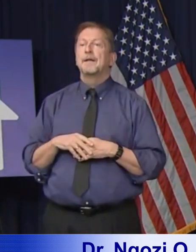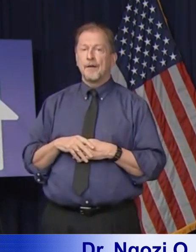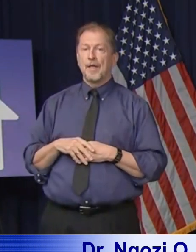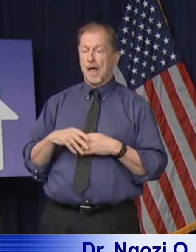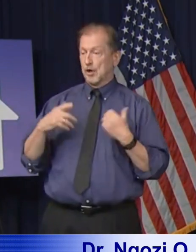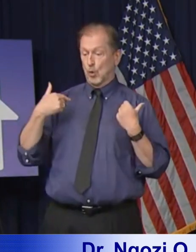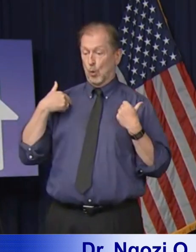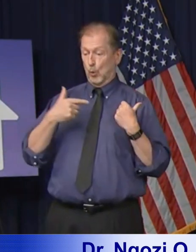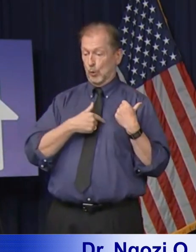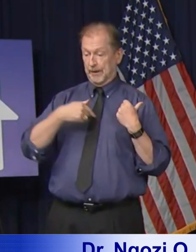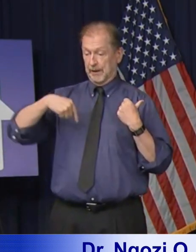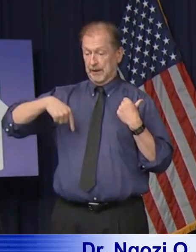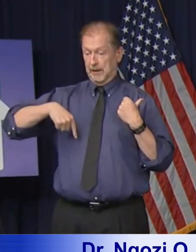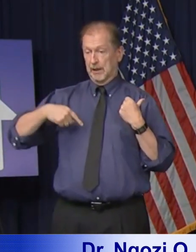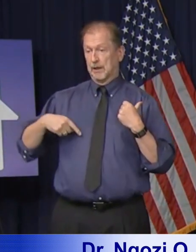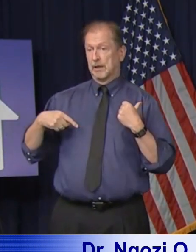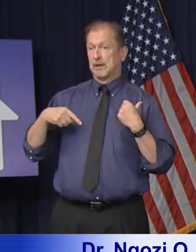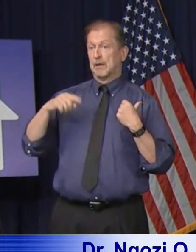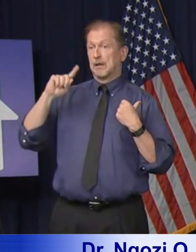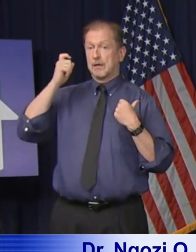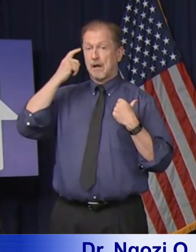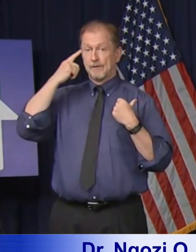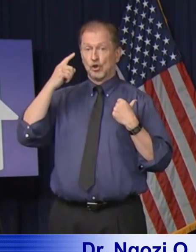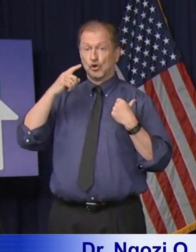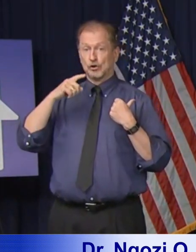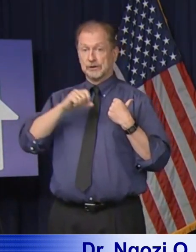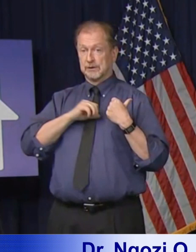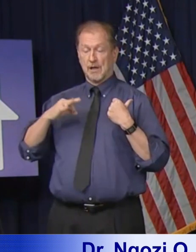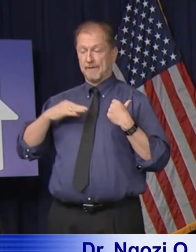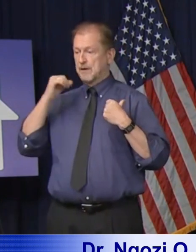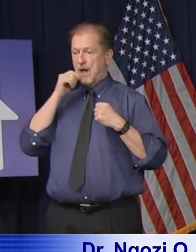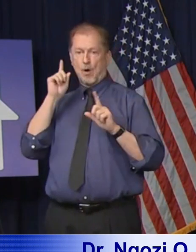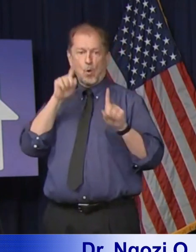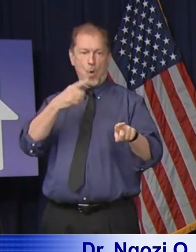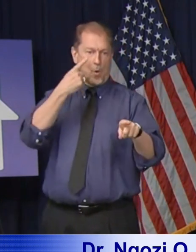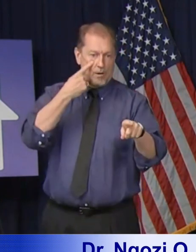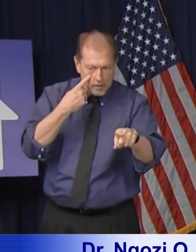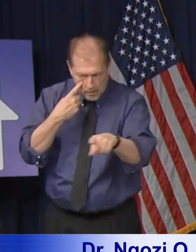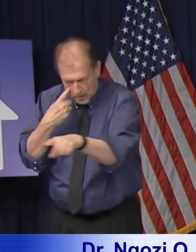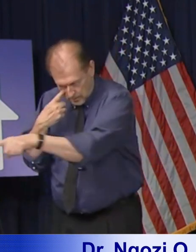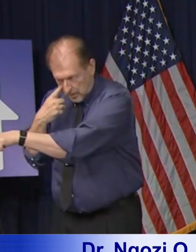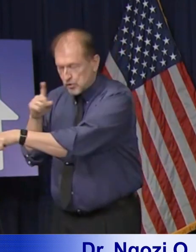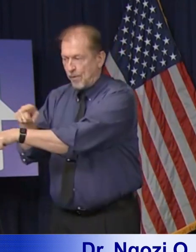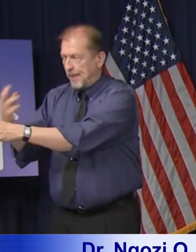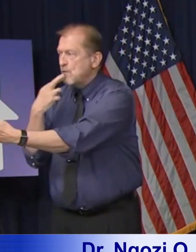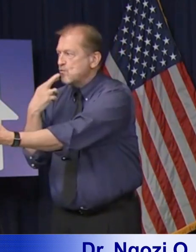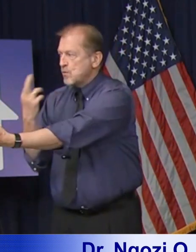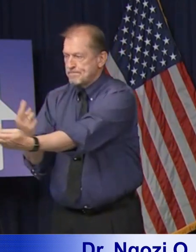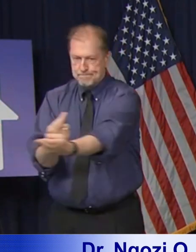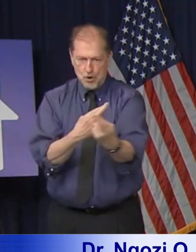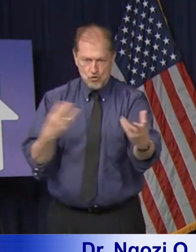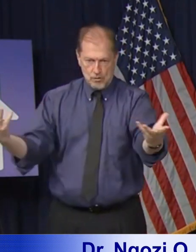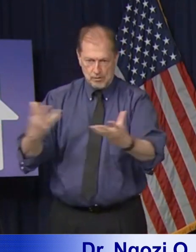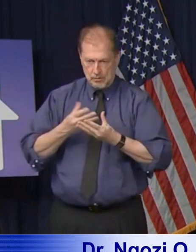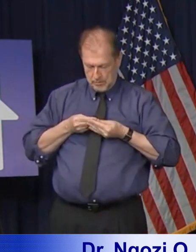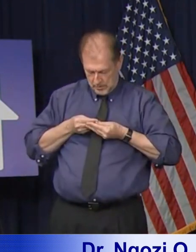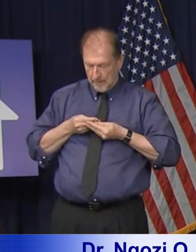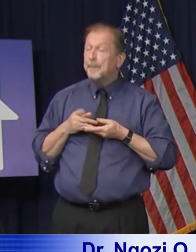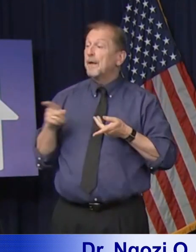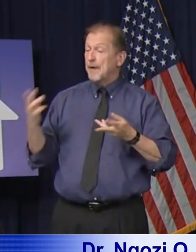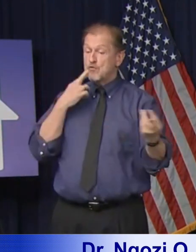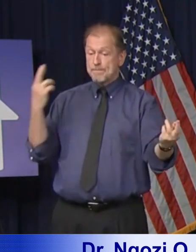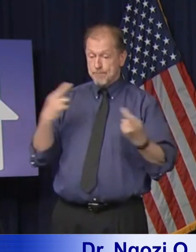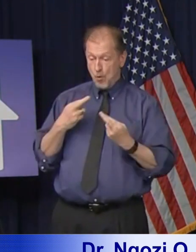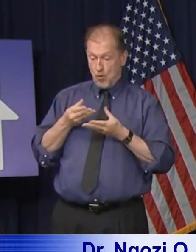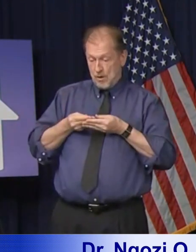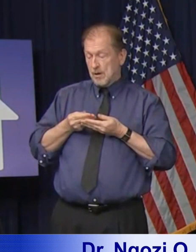not going into the hospitals to get it. So whatever is put in is what we have to share. So it may not be complete. It's what, again, it's